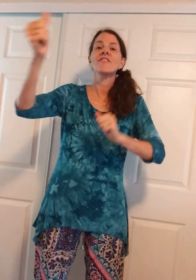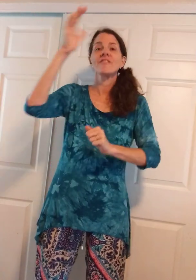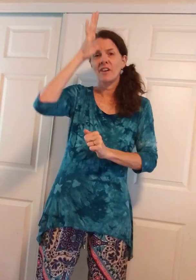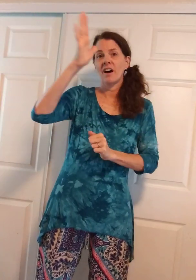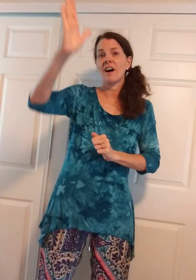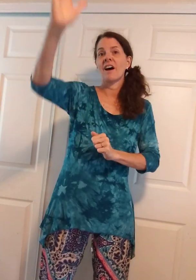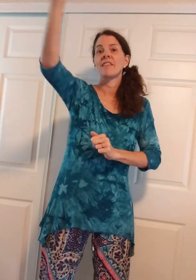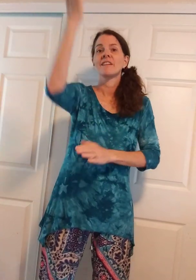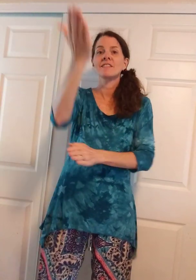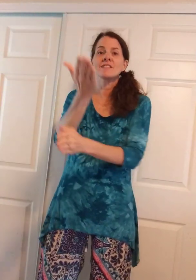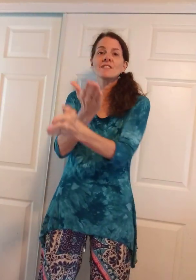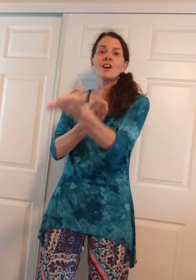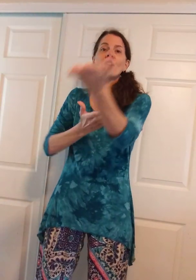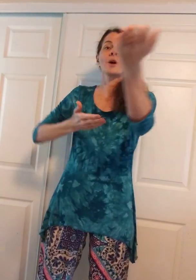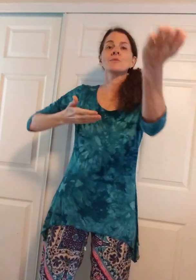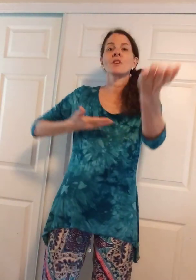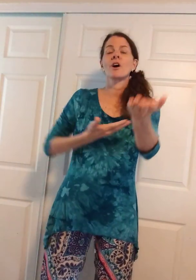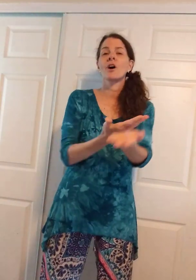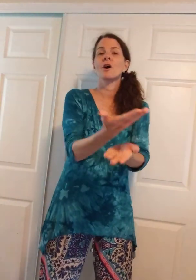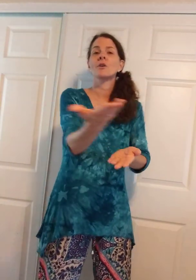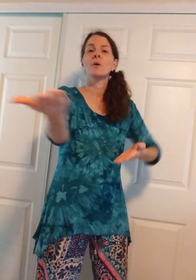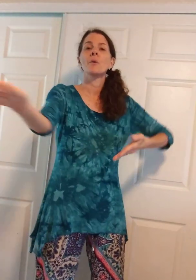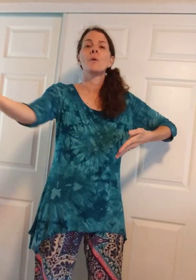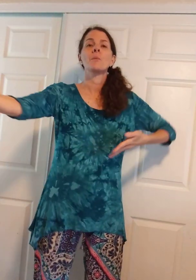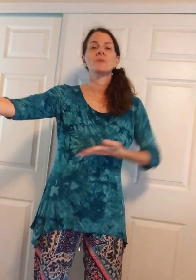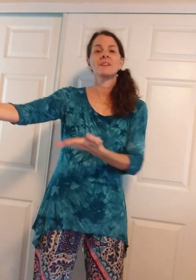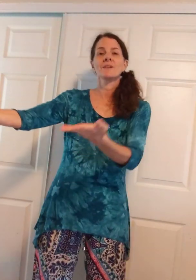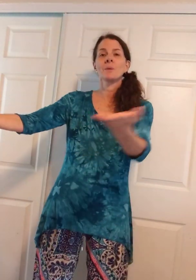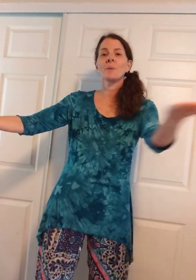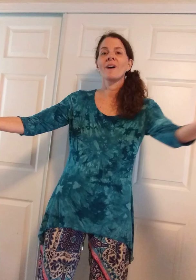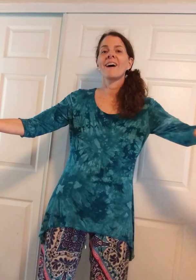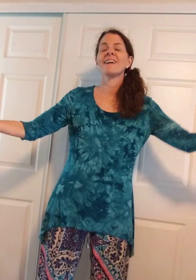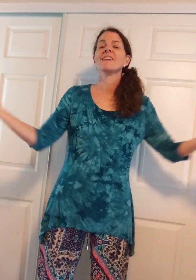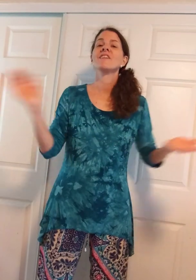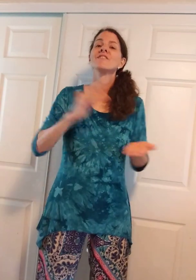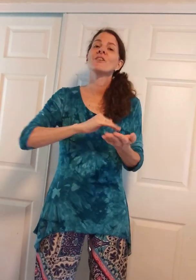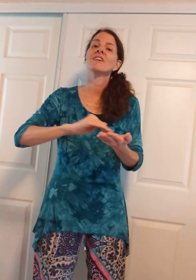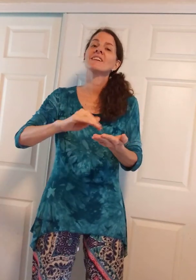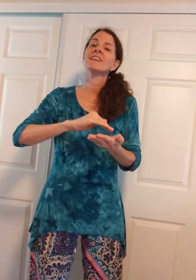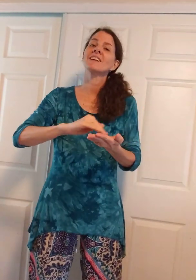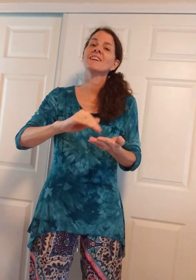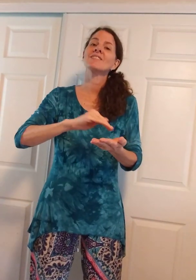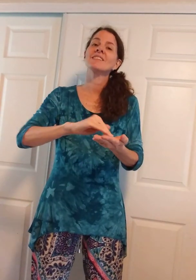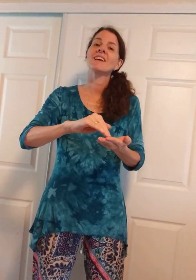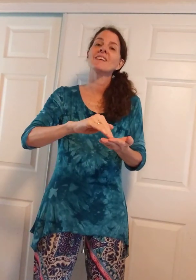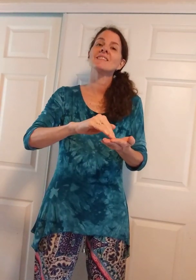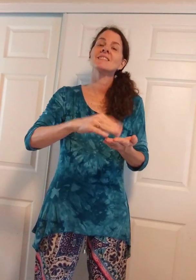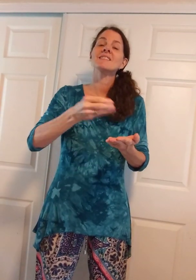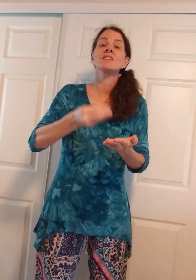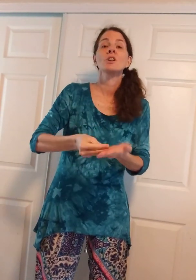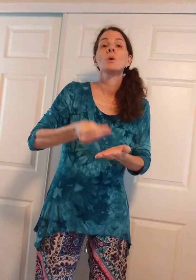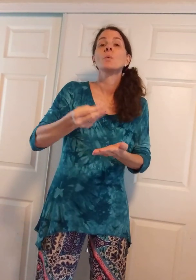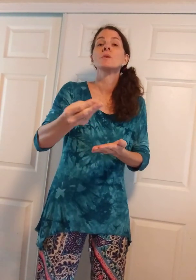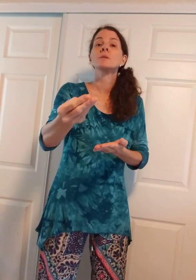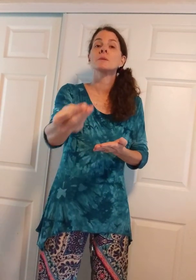Father's arms are open wide, forgiveness was